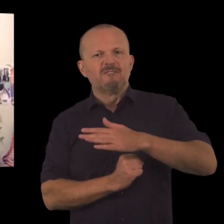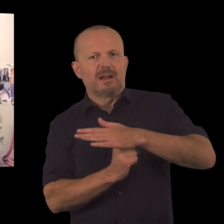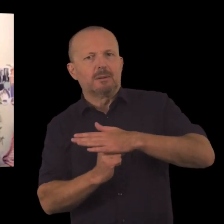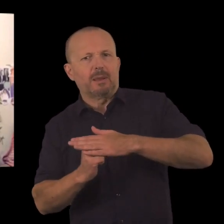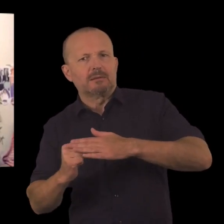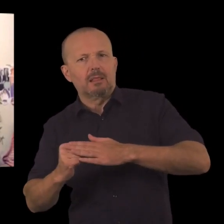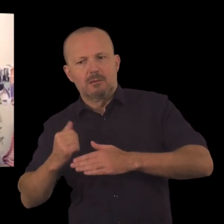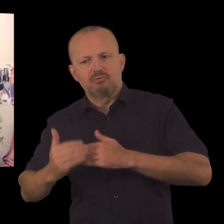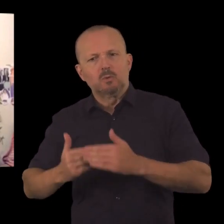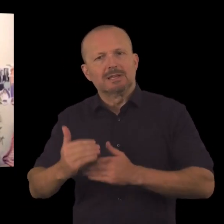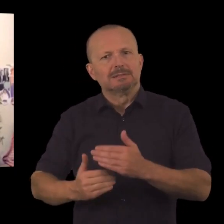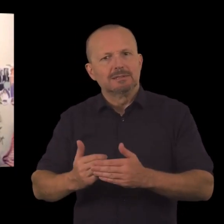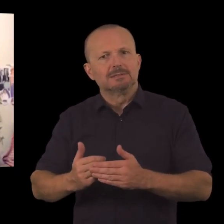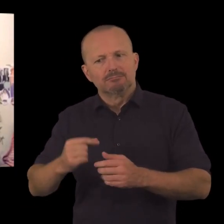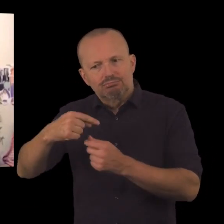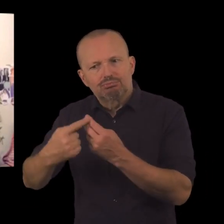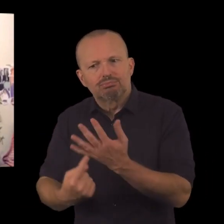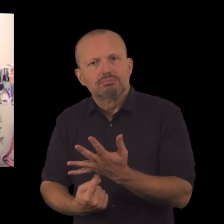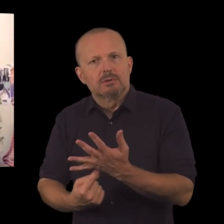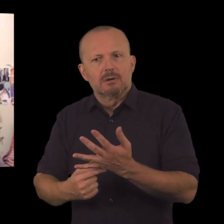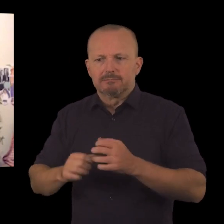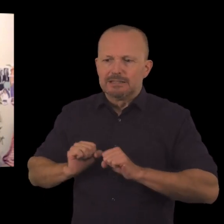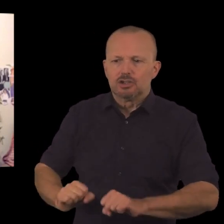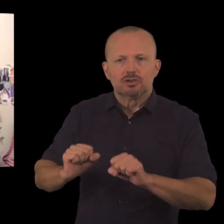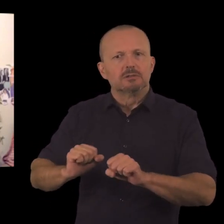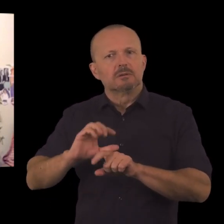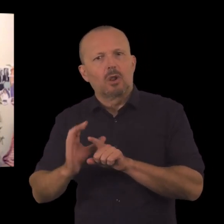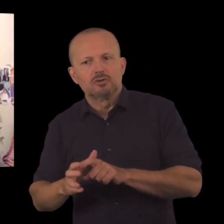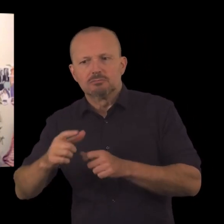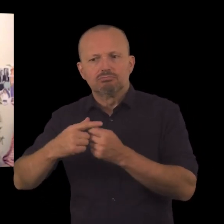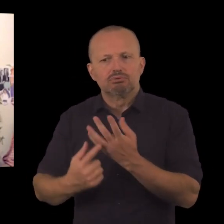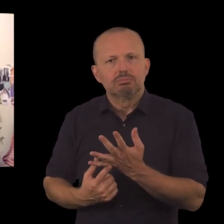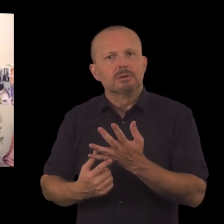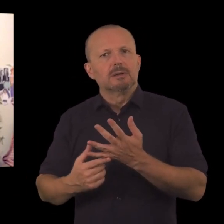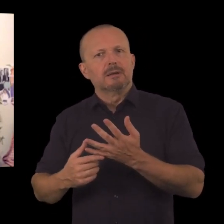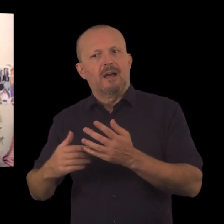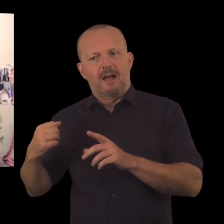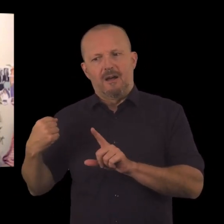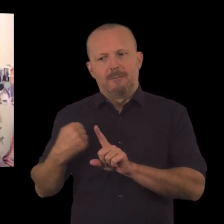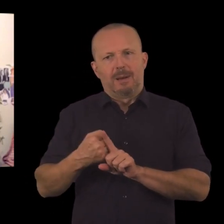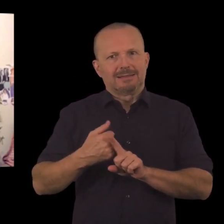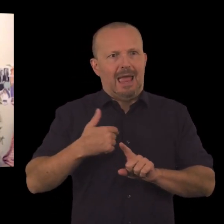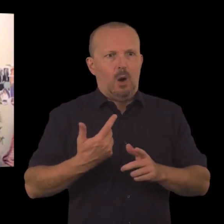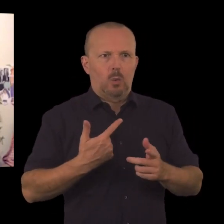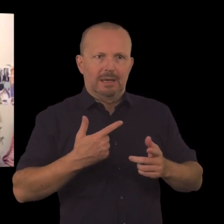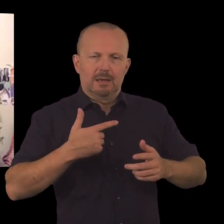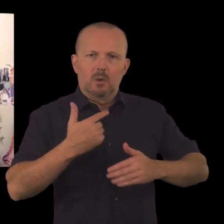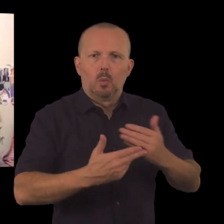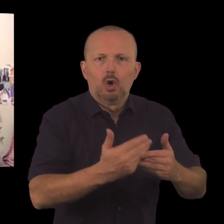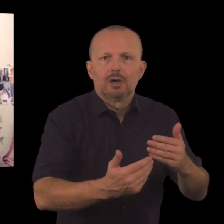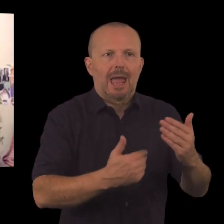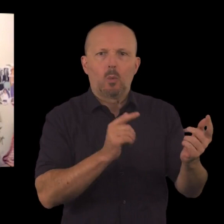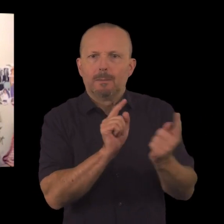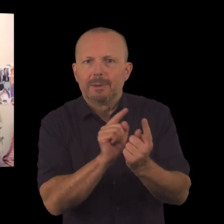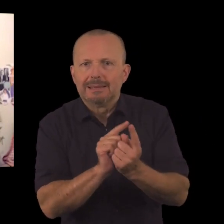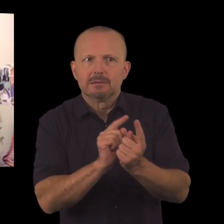fundamental processes, it's how we've done these, it's how they've done theirs, it's how we've met each other. Because the wonderful